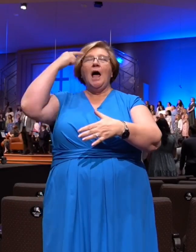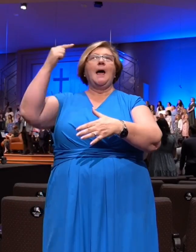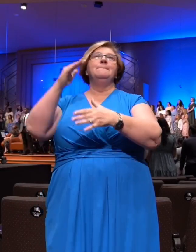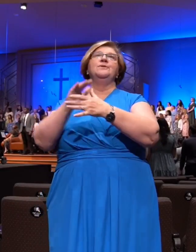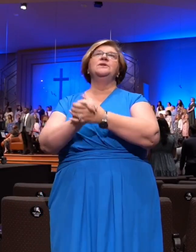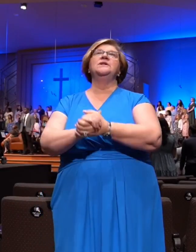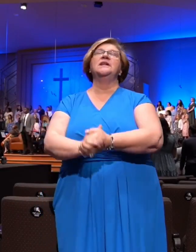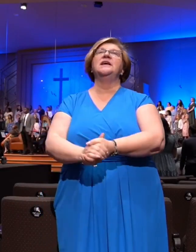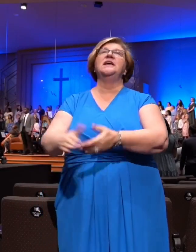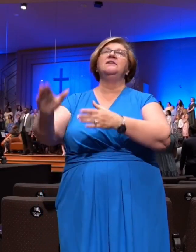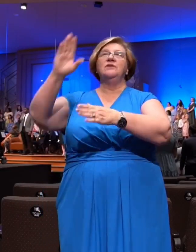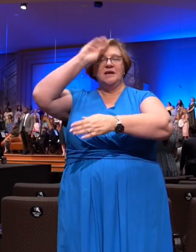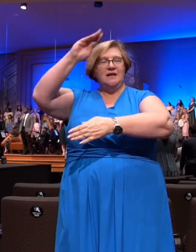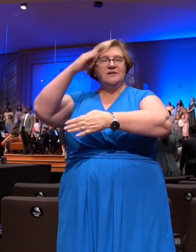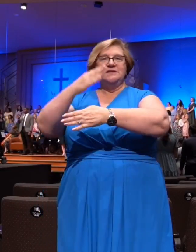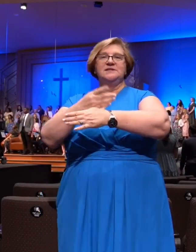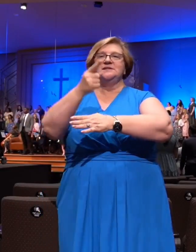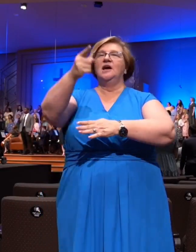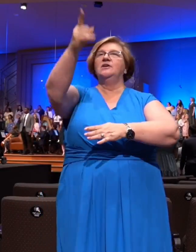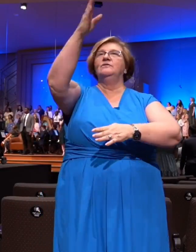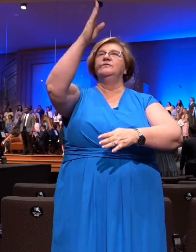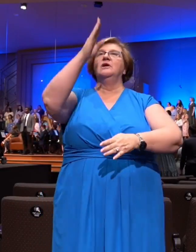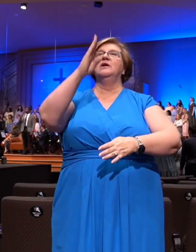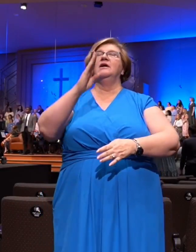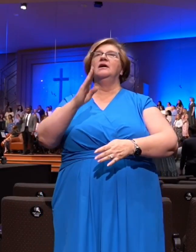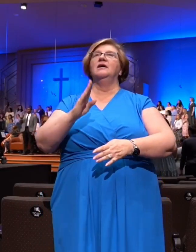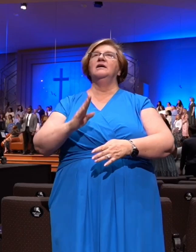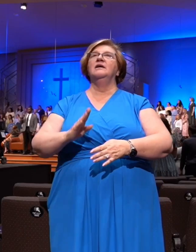believe in the Son.